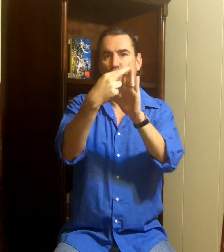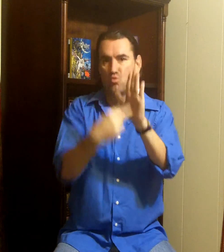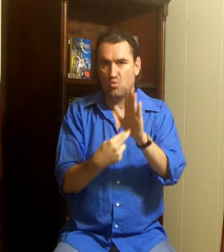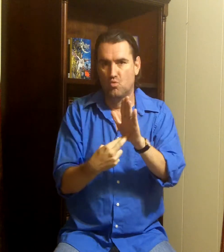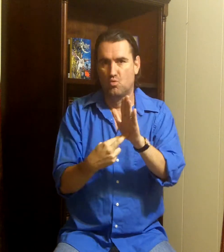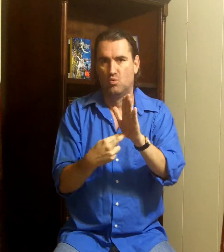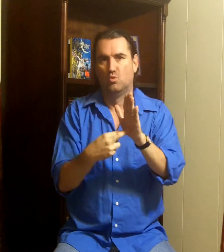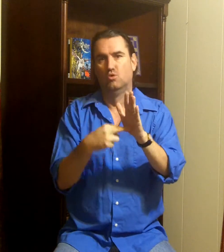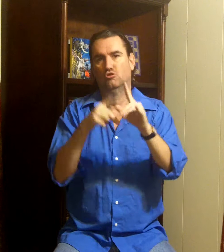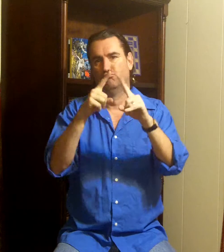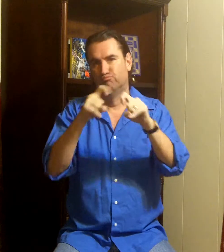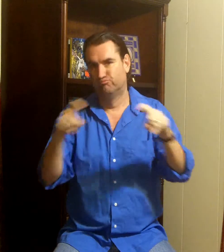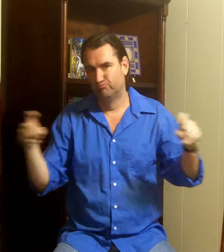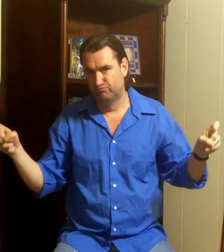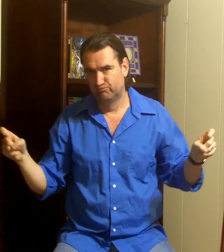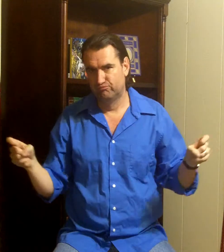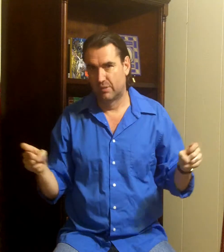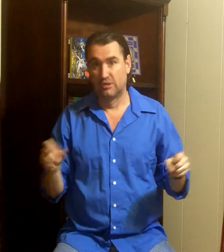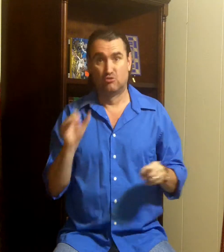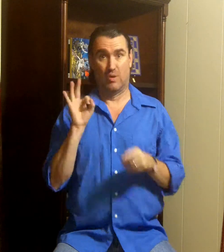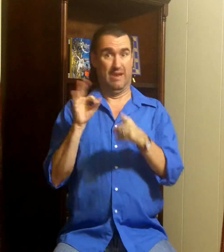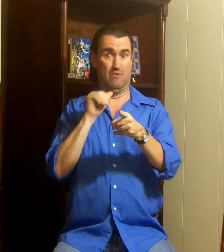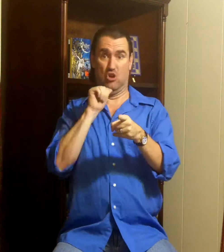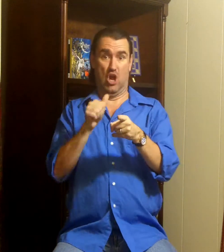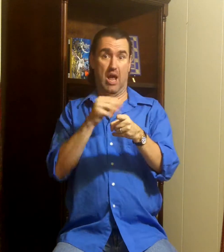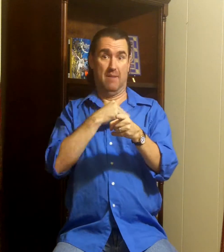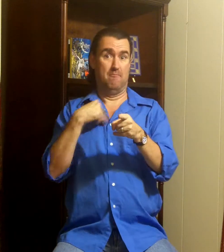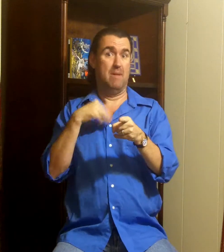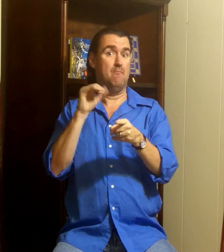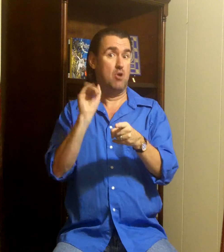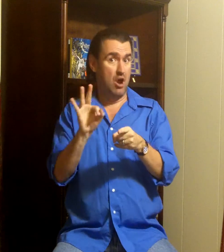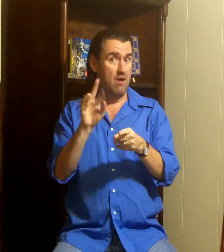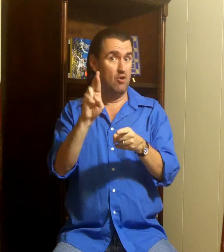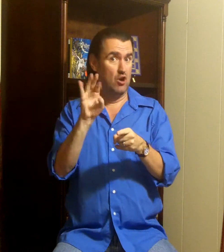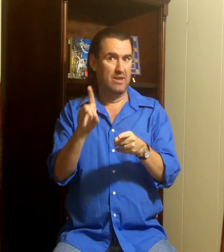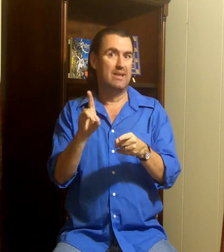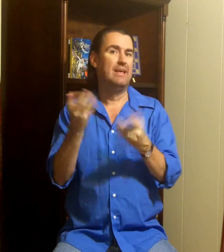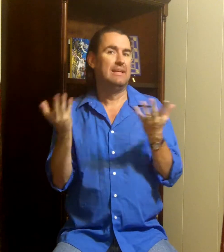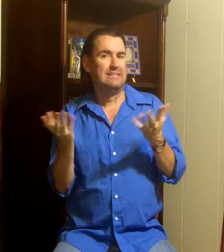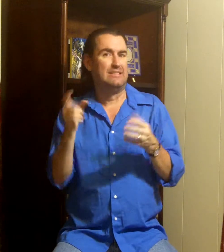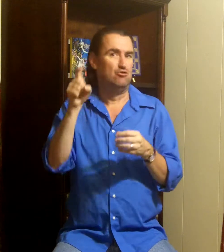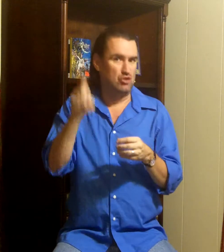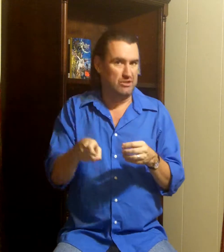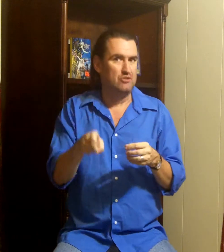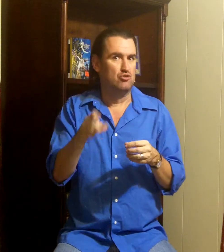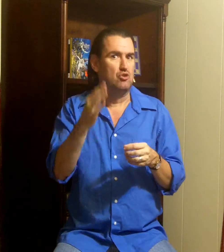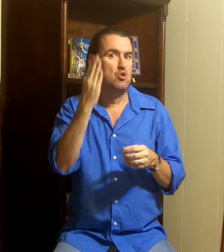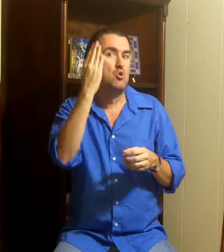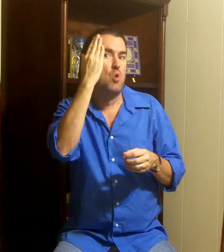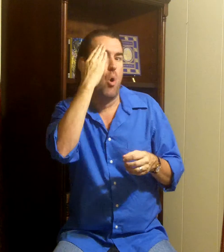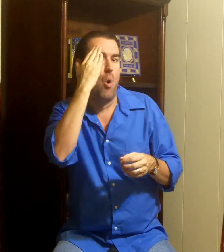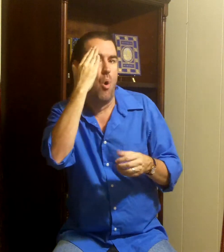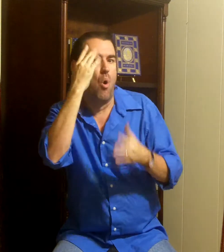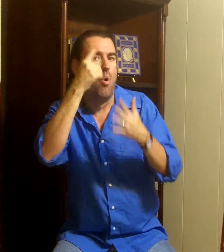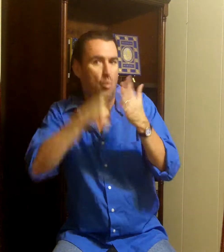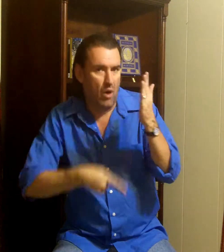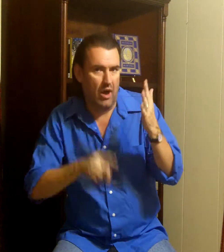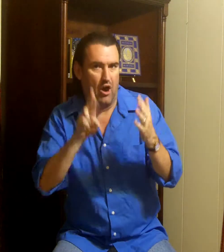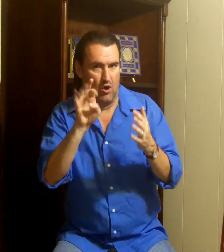states. So even if you're not a member of RID, you should still know what RID is doing. But if you want to have a say in such things,